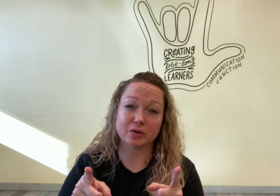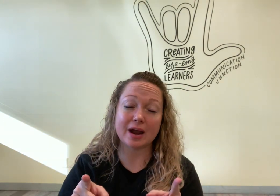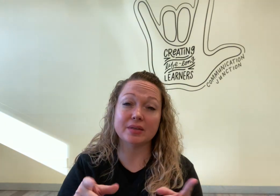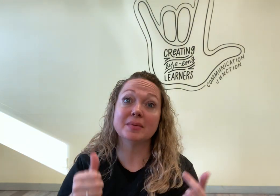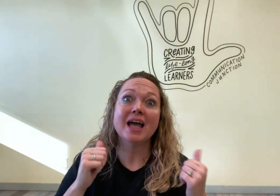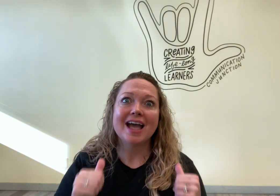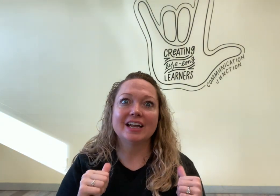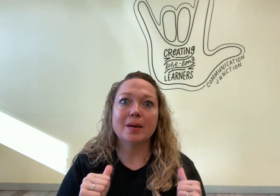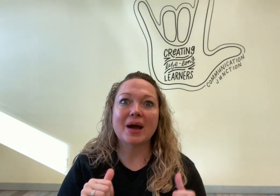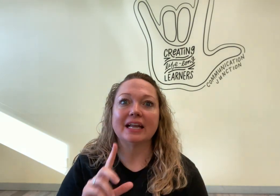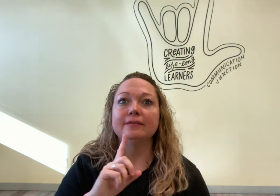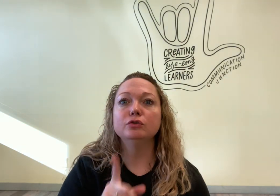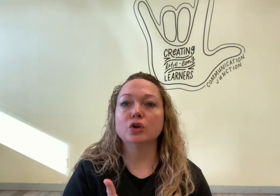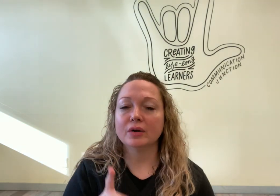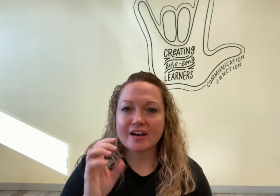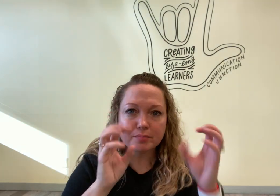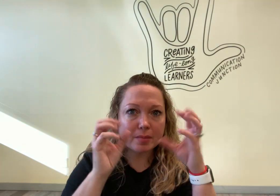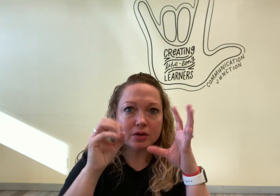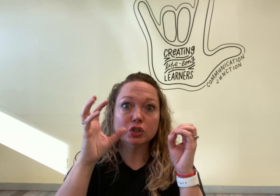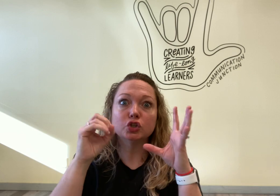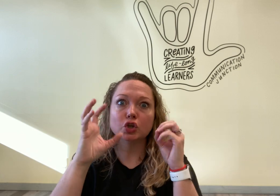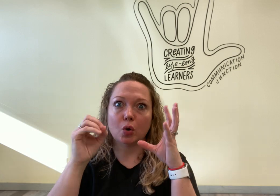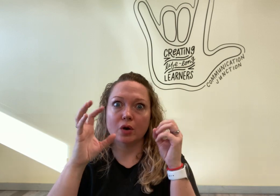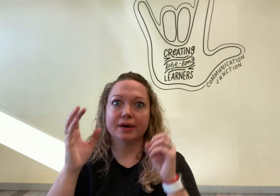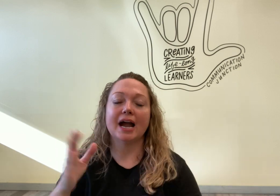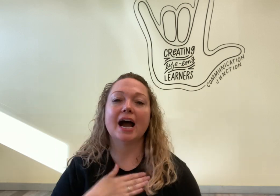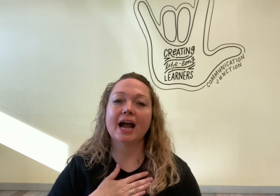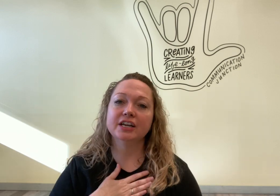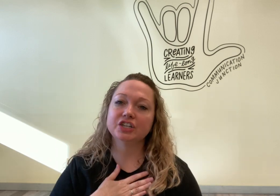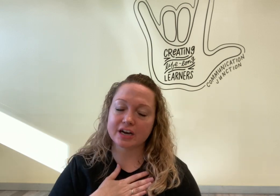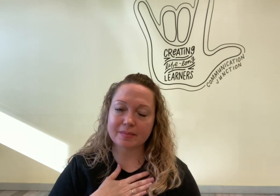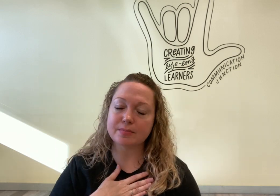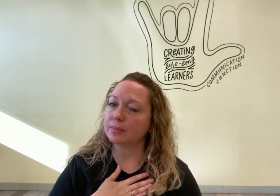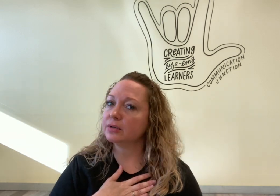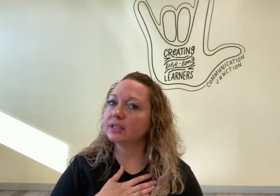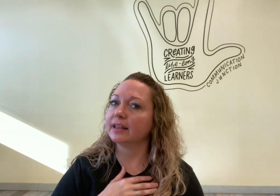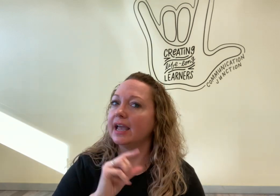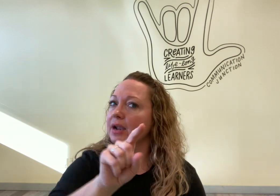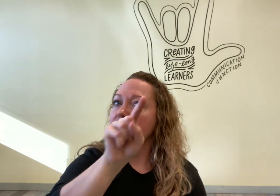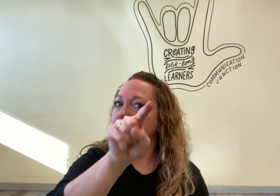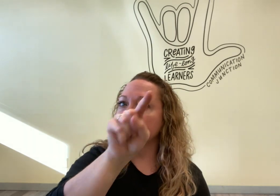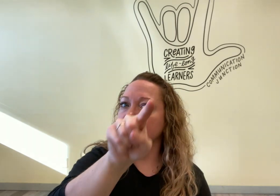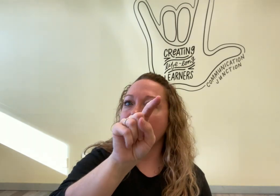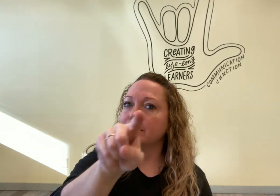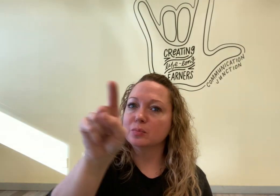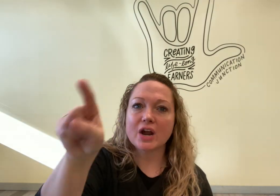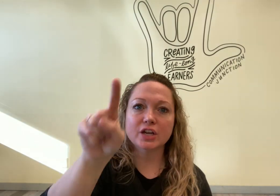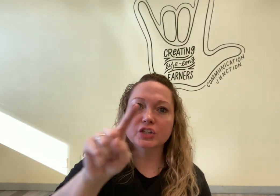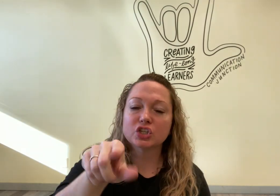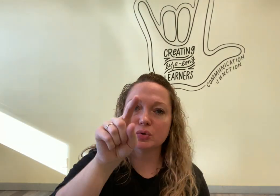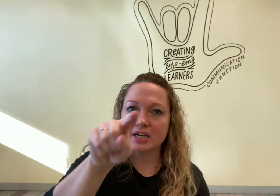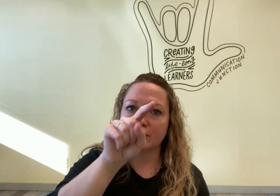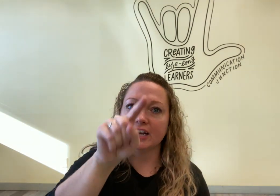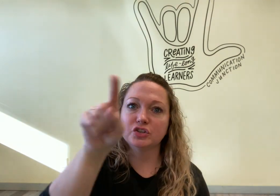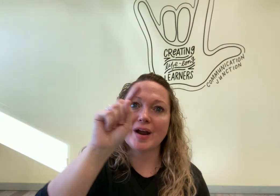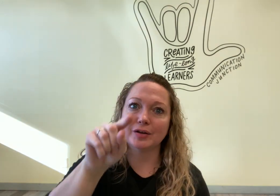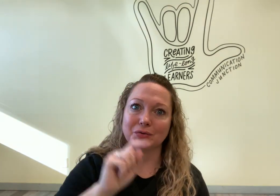them and come back. And if you don't have bubbles, don't worry. I share my bubbles, and you can just pop them right on the screen right at your house,